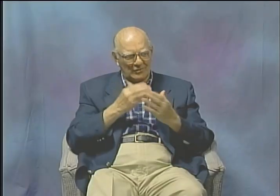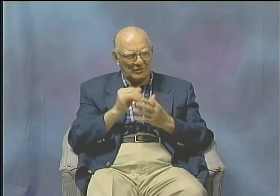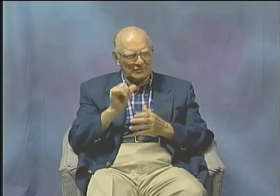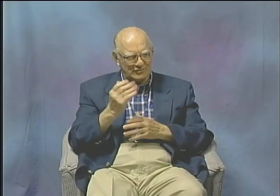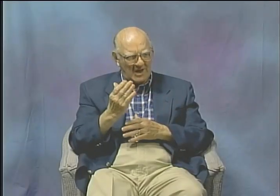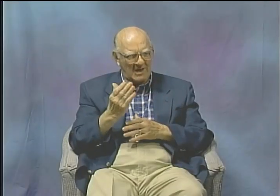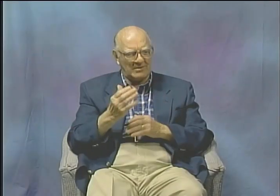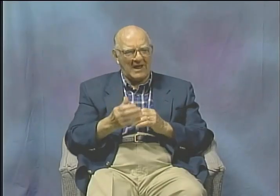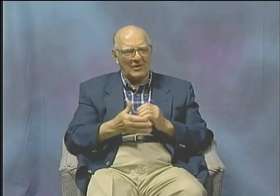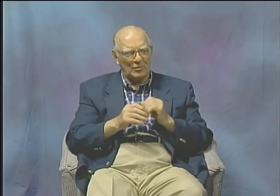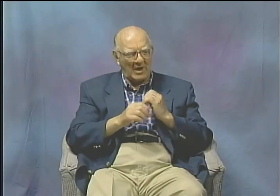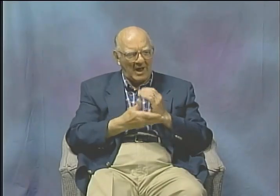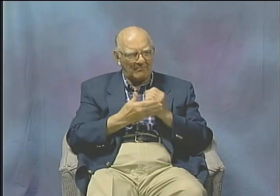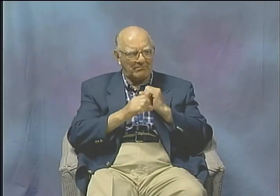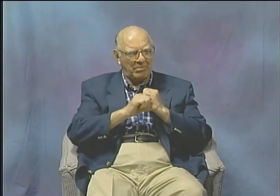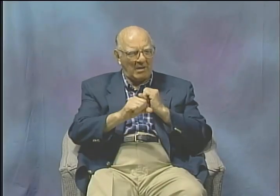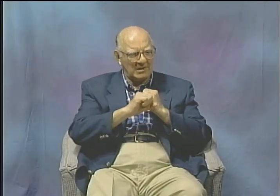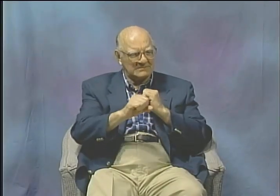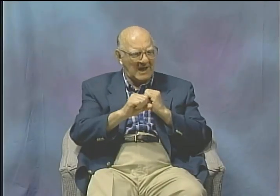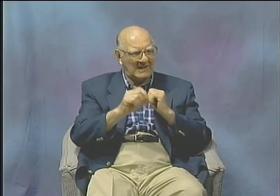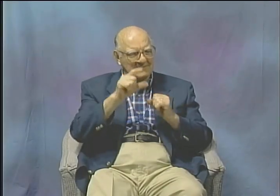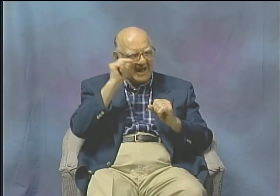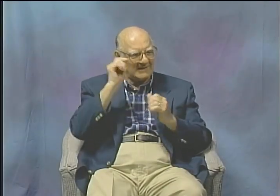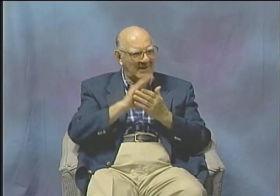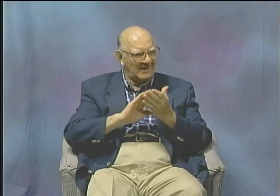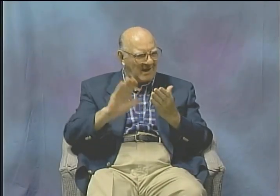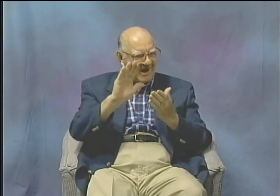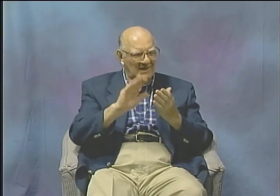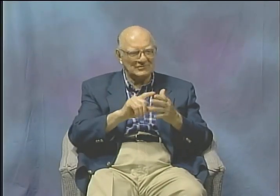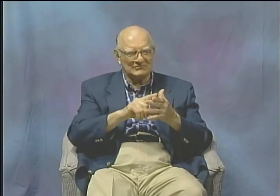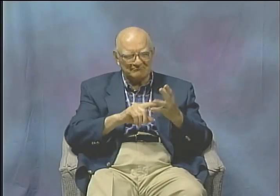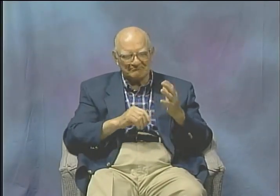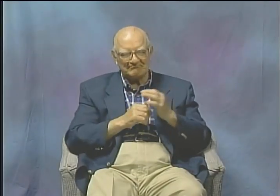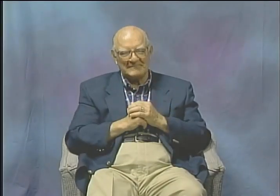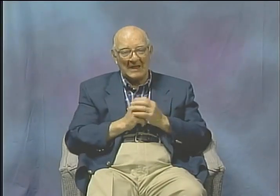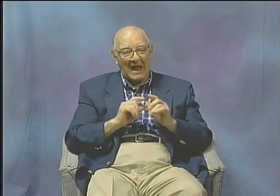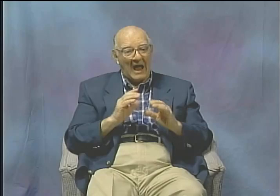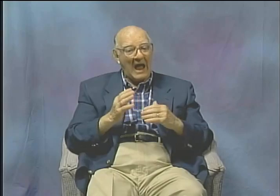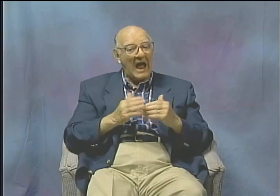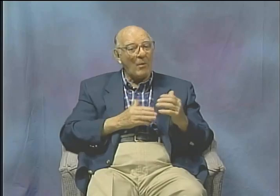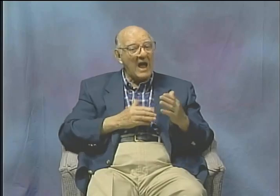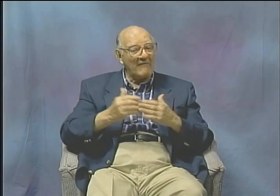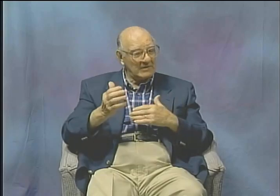good job and you helped publicize Gallaudet College. However,